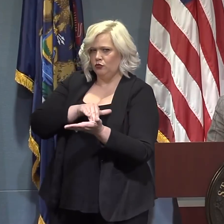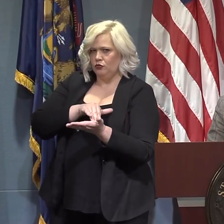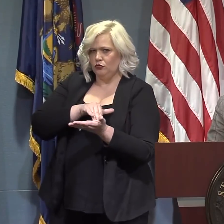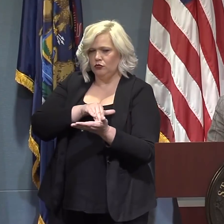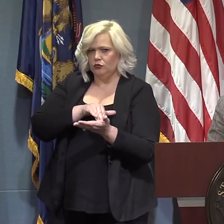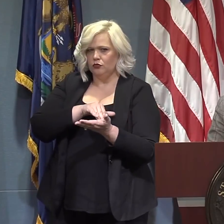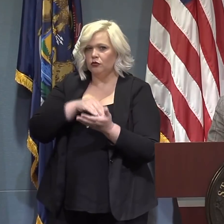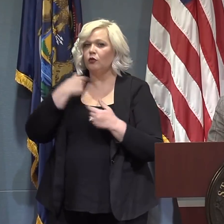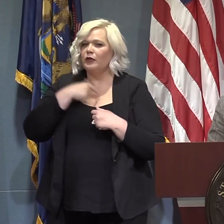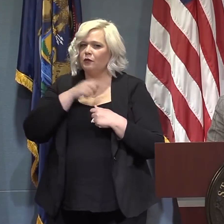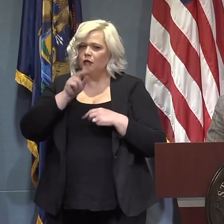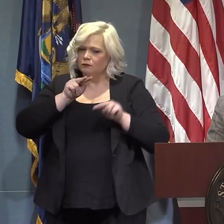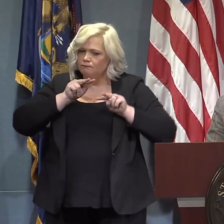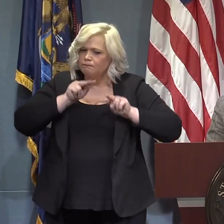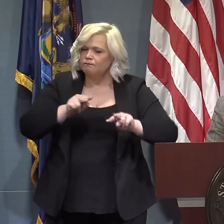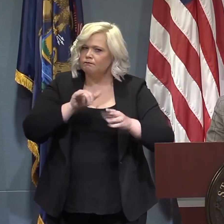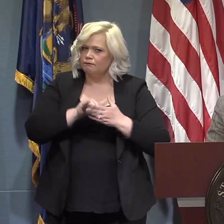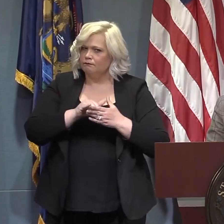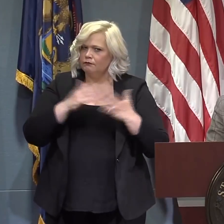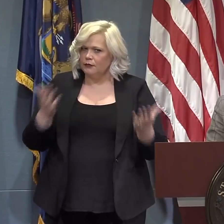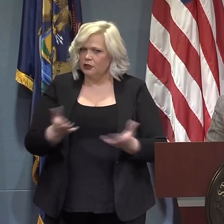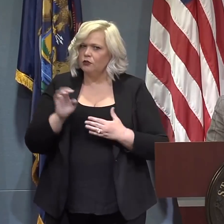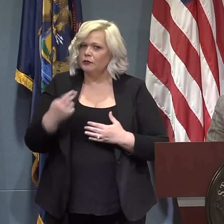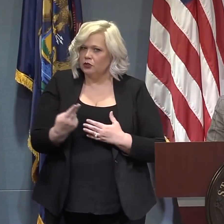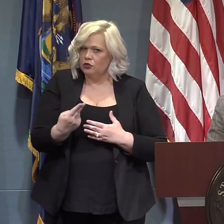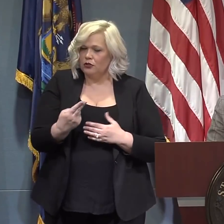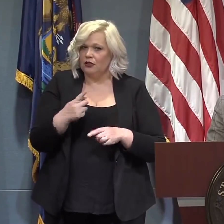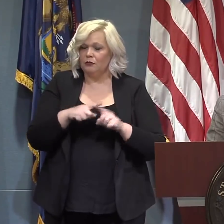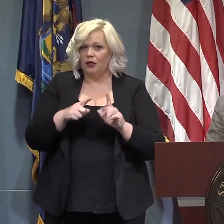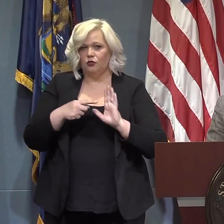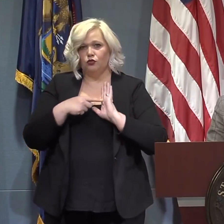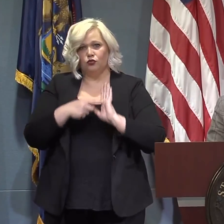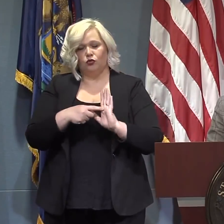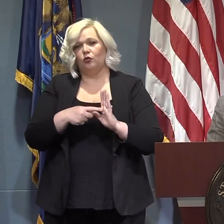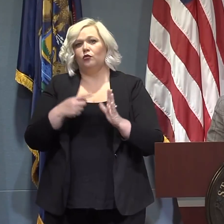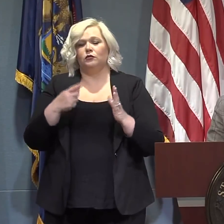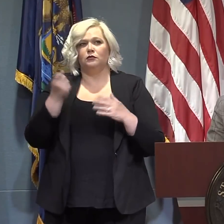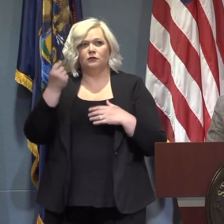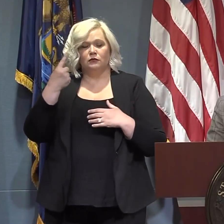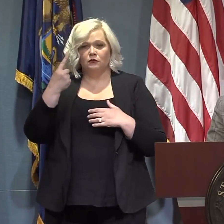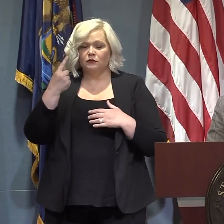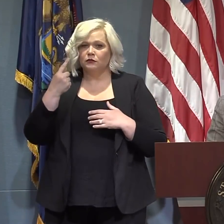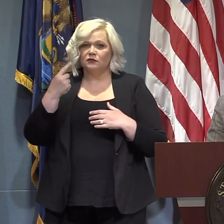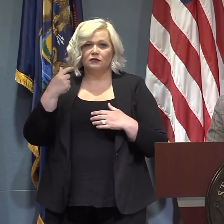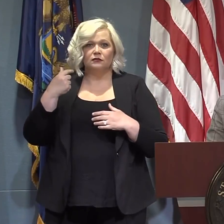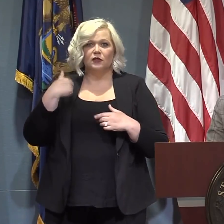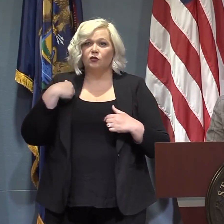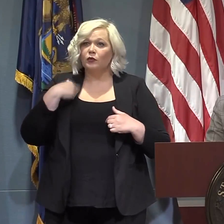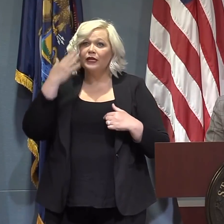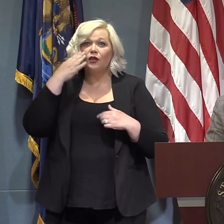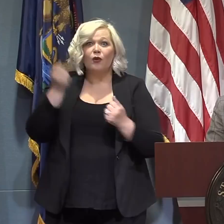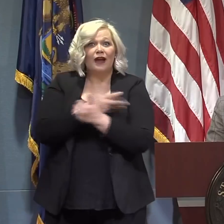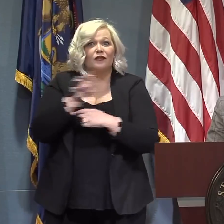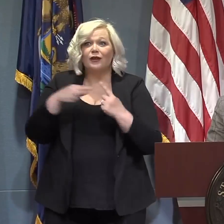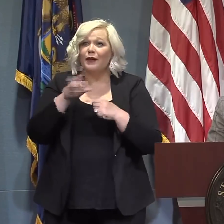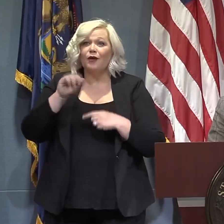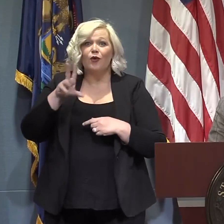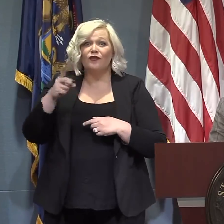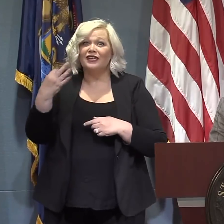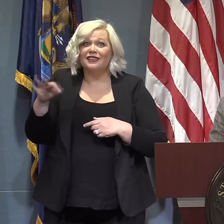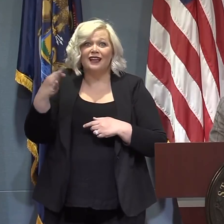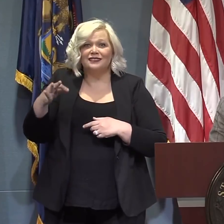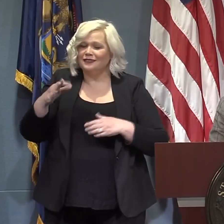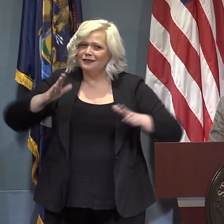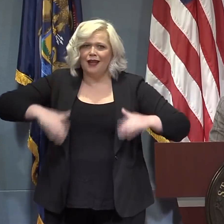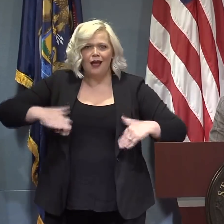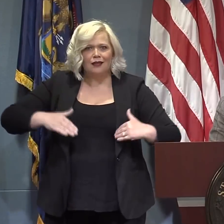very closely here in Michigan, but it also really illustrates that we are still learning more about COVID-19 every day, and we